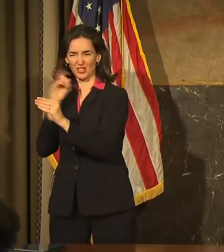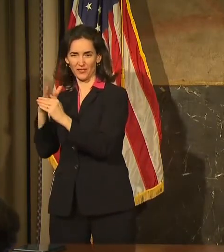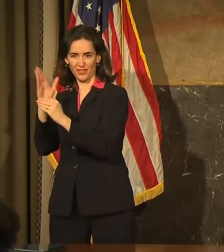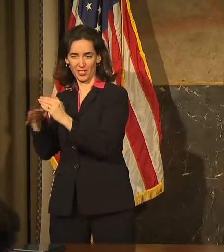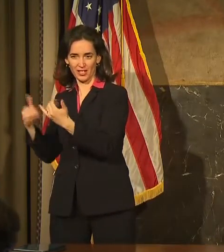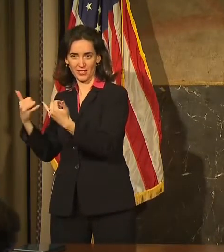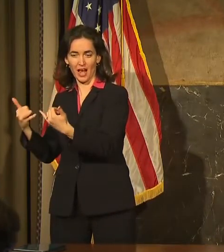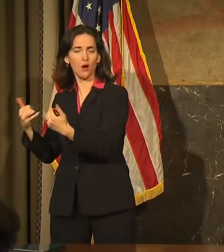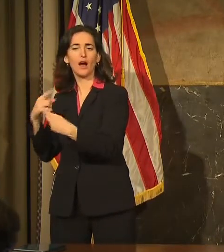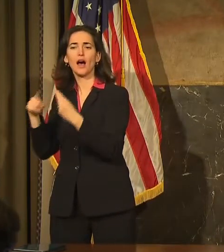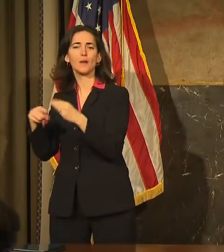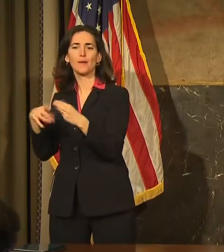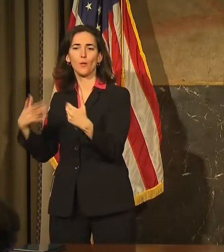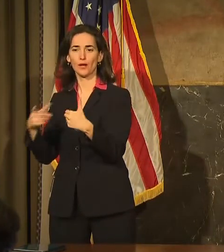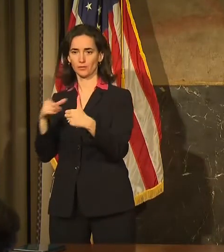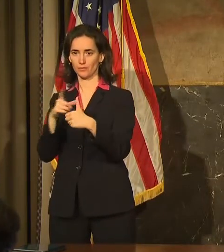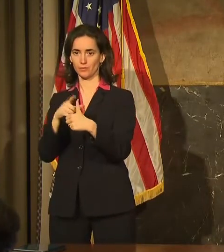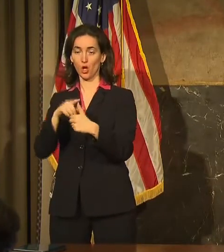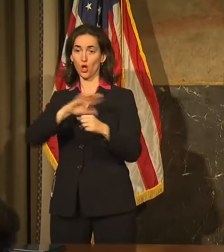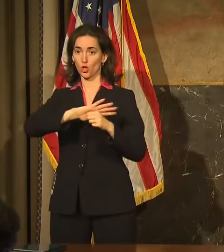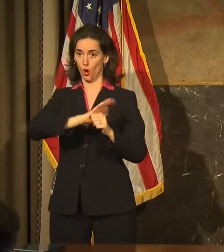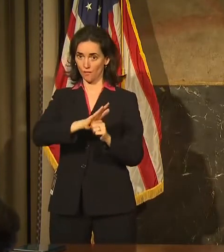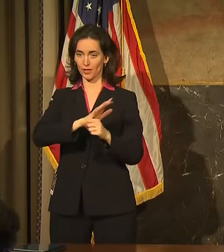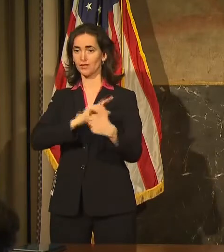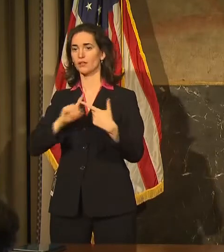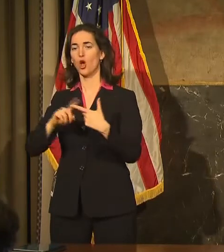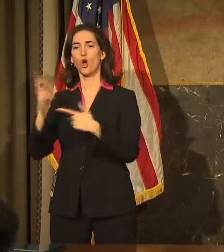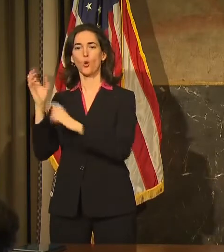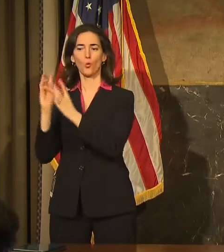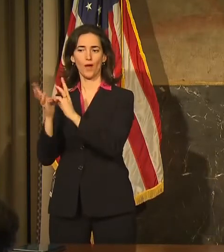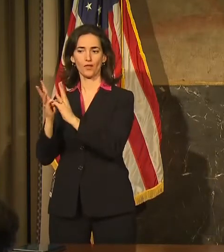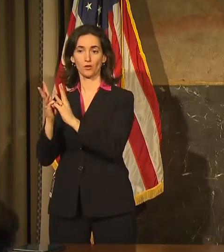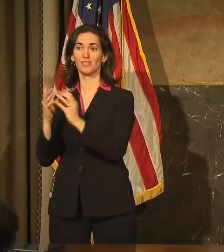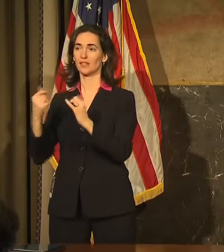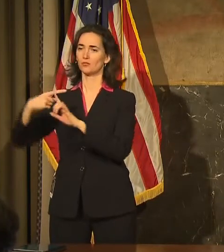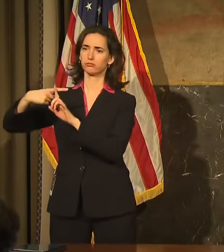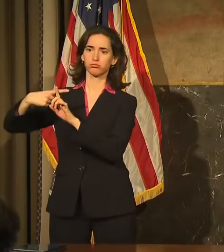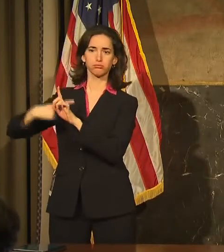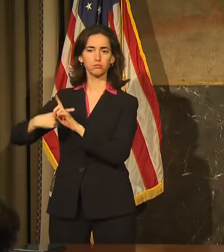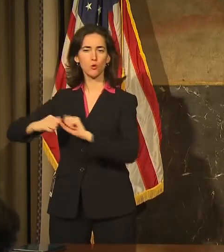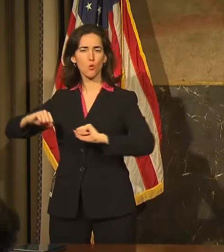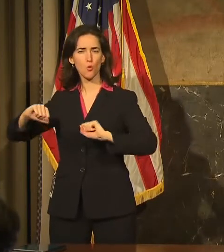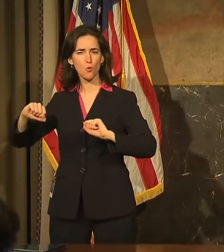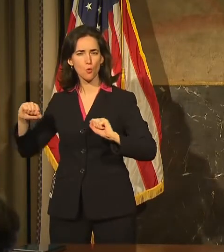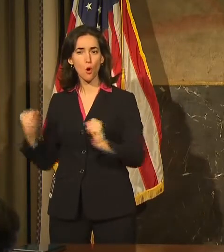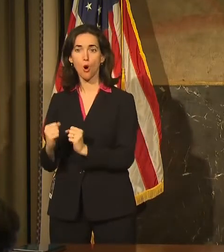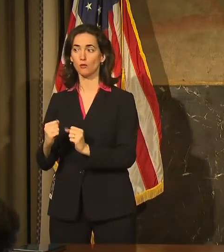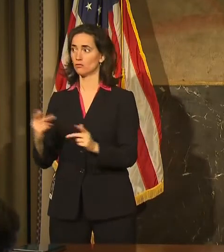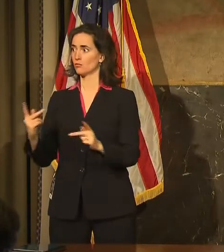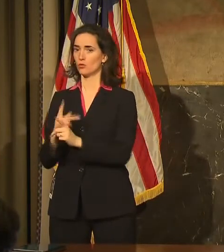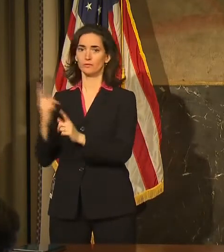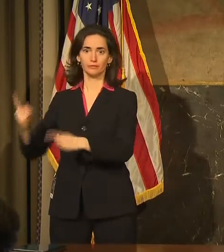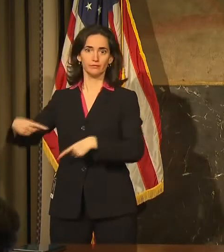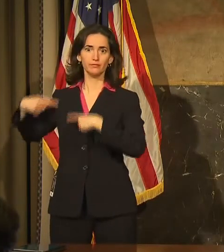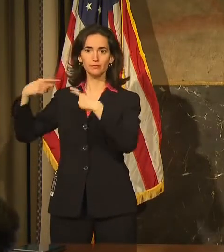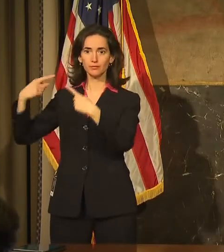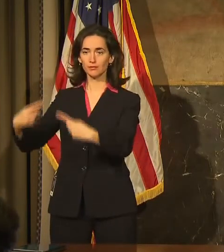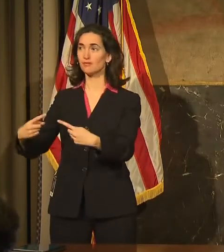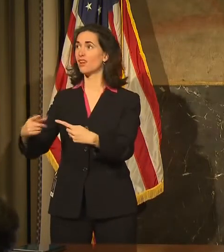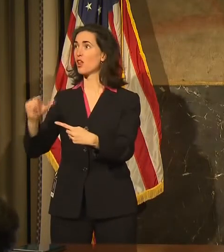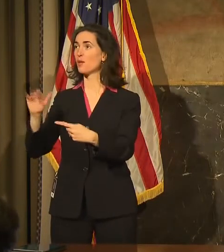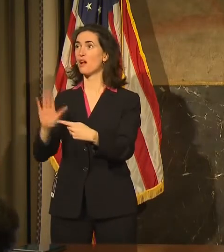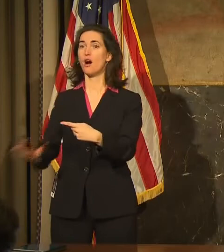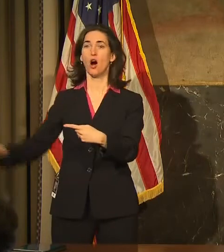extreme winter weather event that continues to bring record low temperatures to large parts of